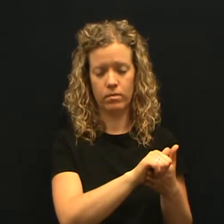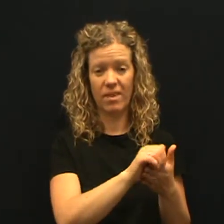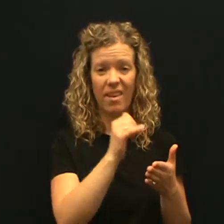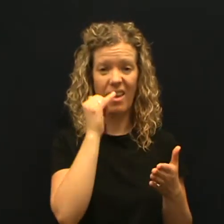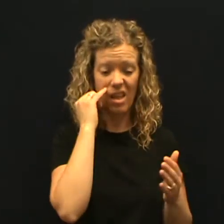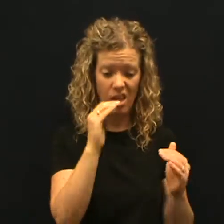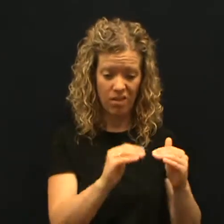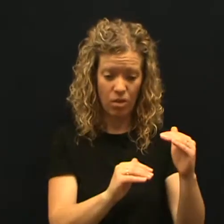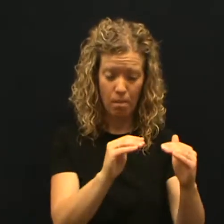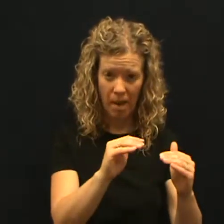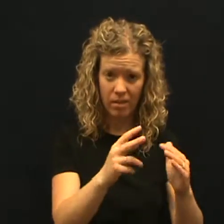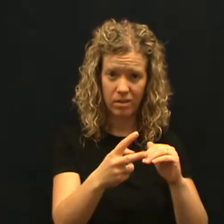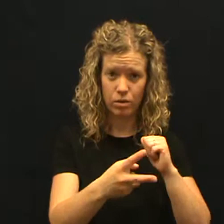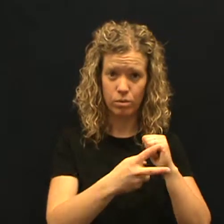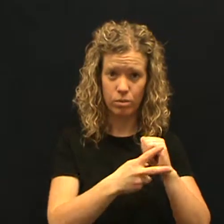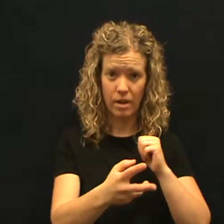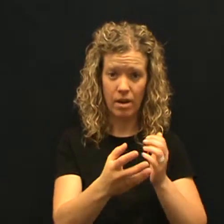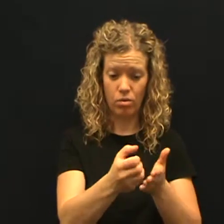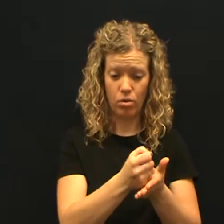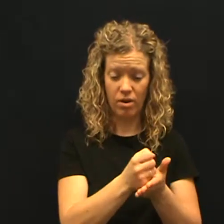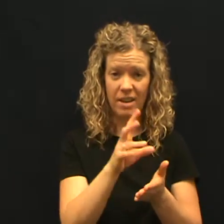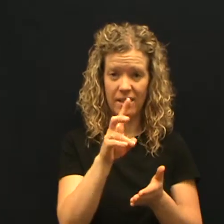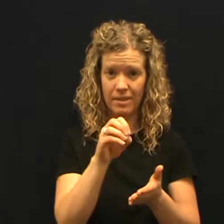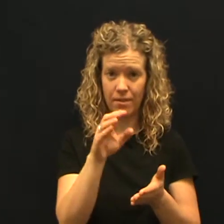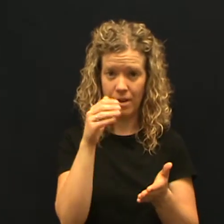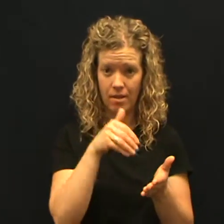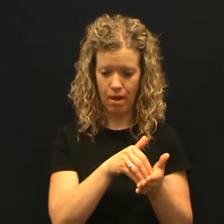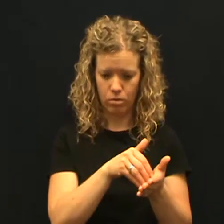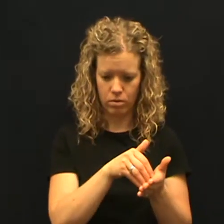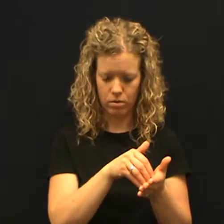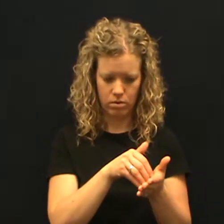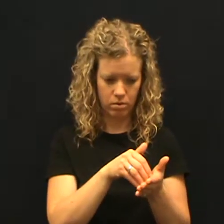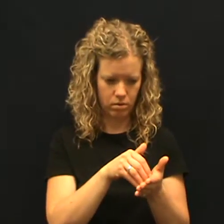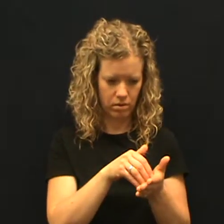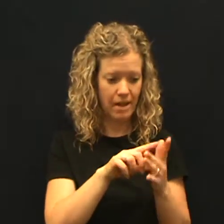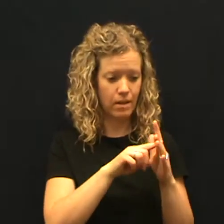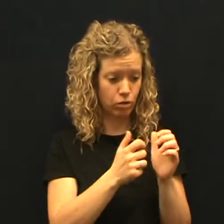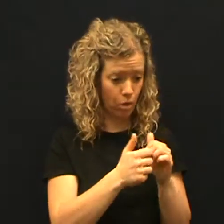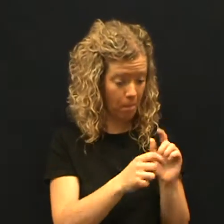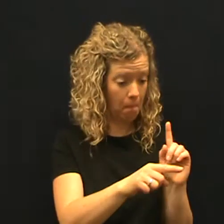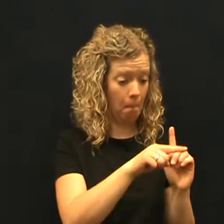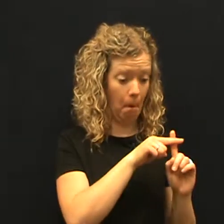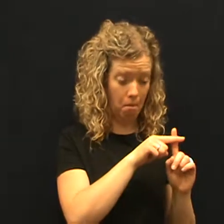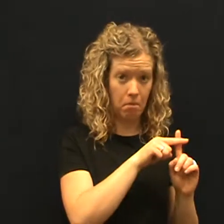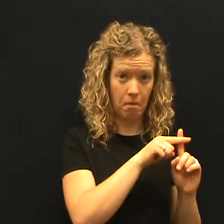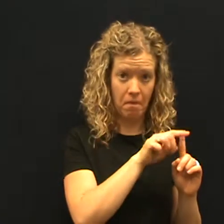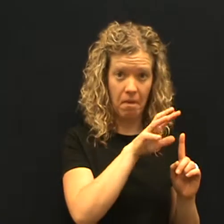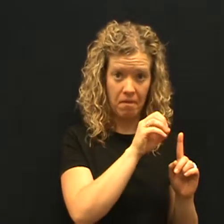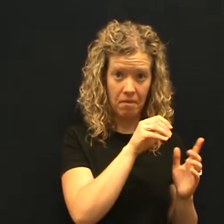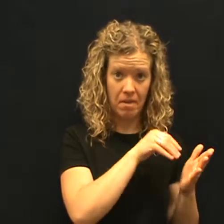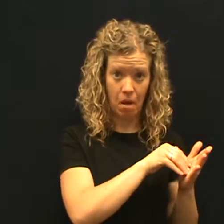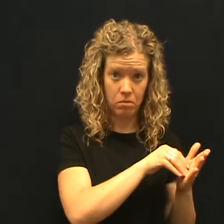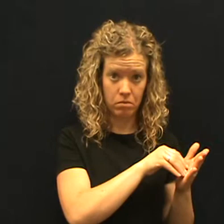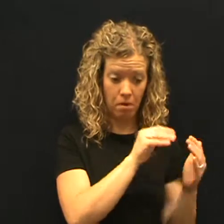retained earnings is 70,000 and it started with a positive balance of 50,000, it must have incurred a loss